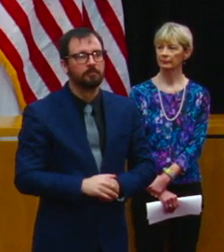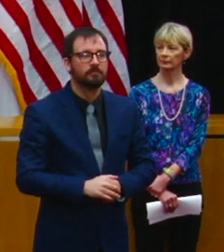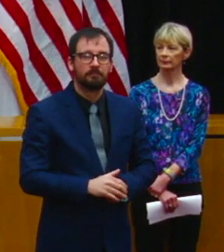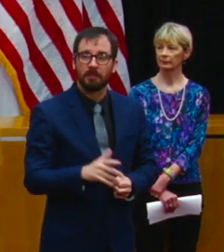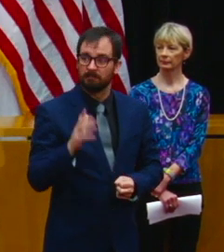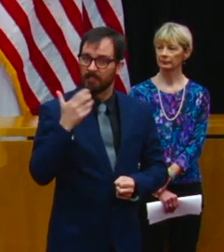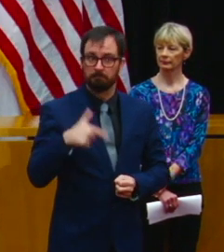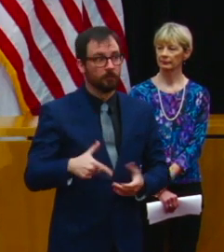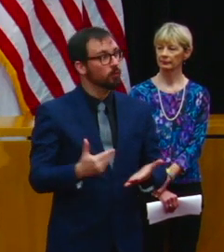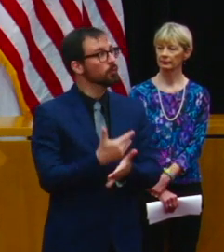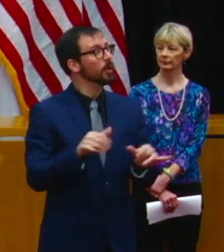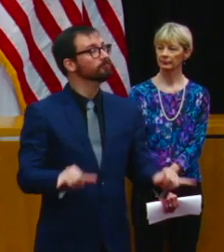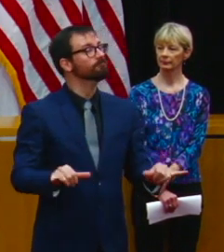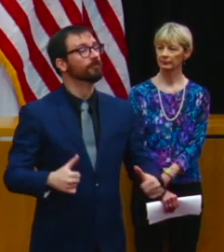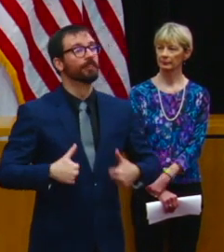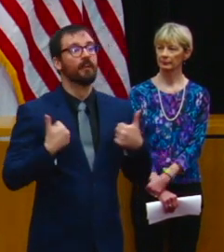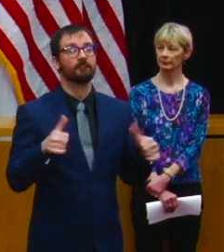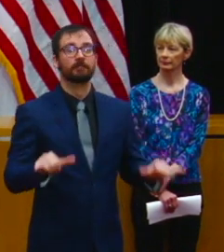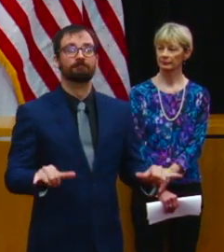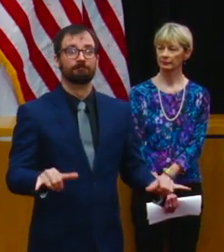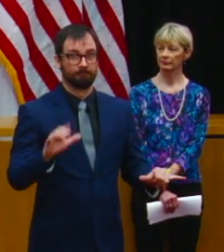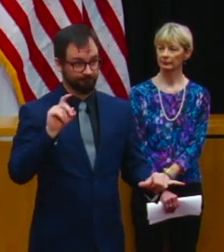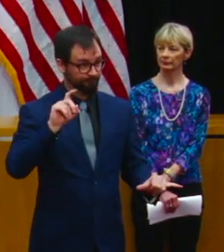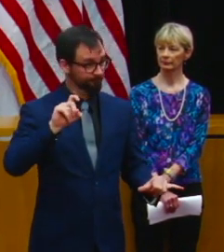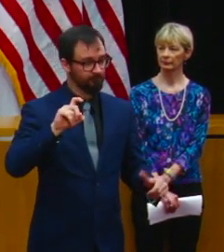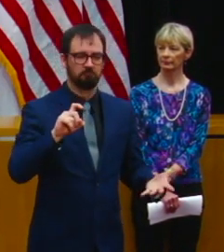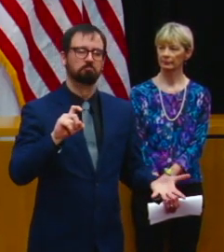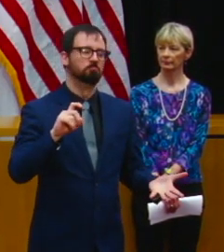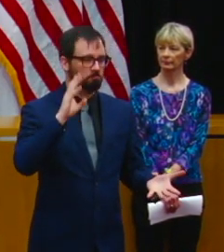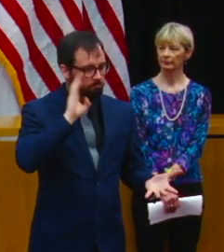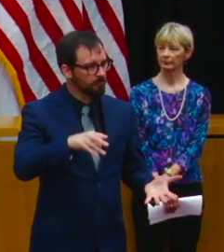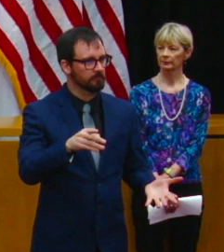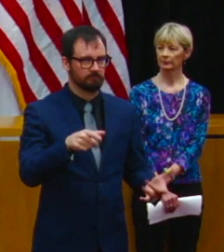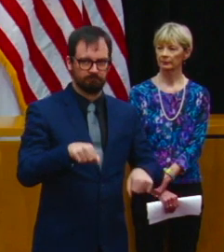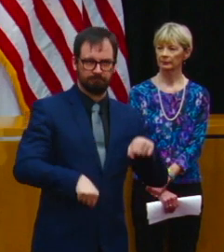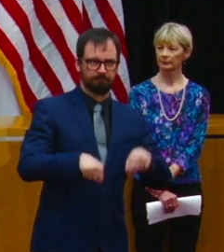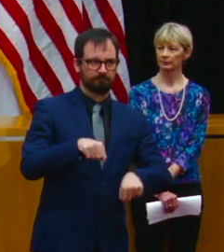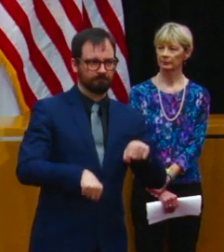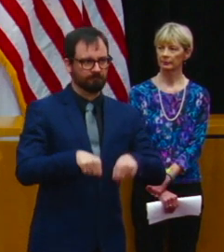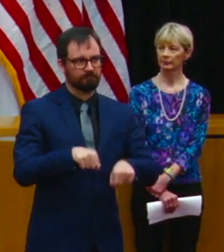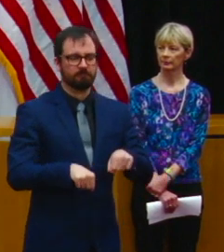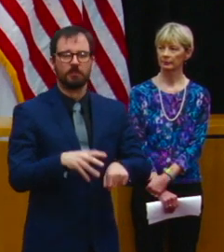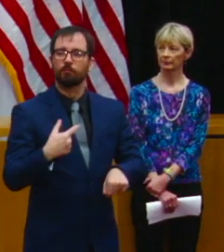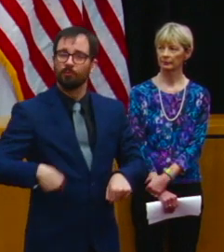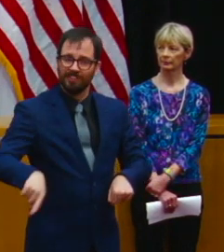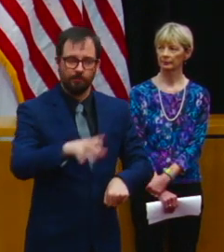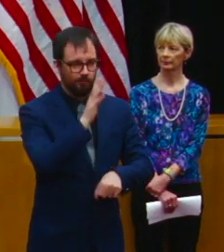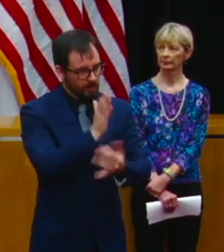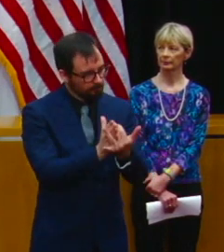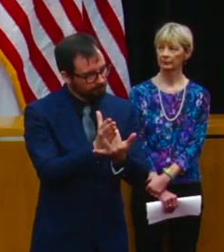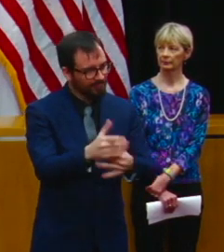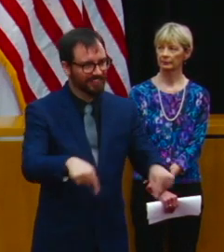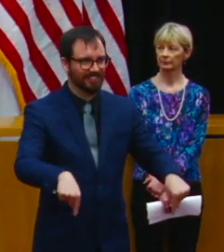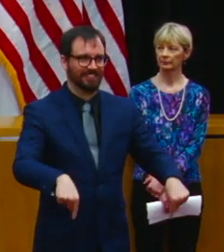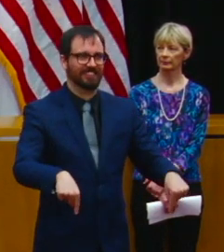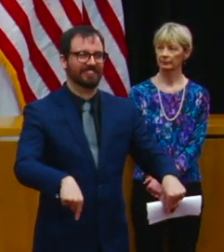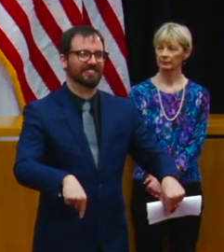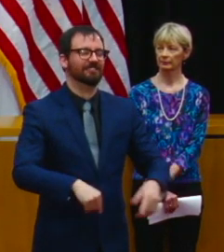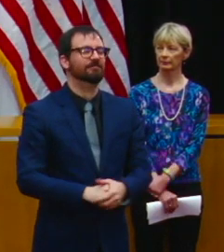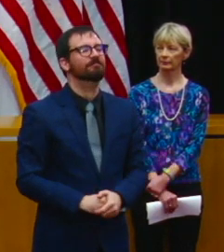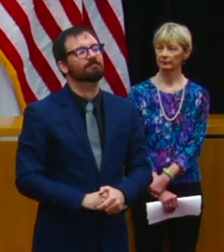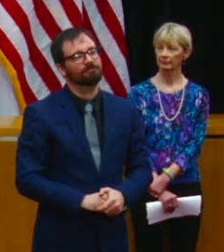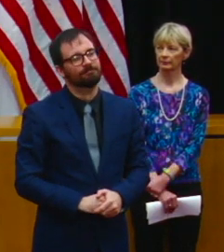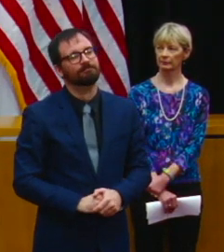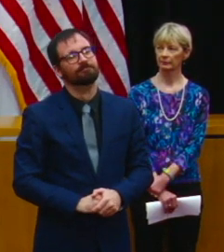that we will again, together. I urge everyone to subscribe to the Commonwealth's text alert system